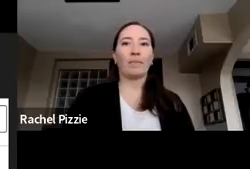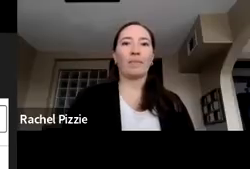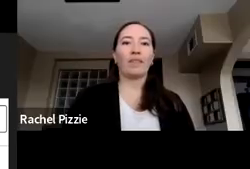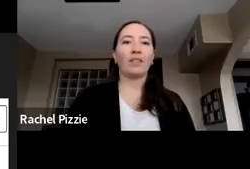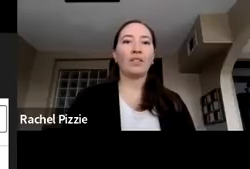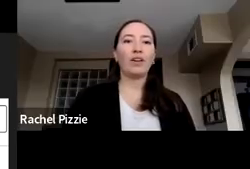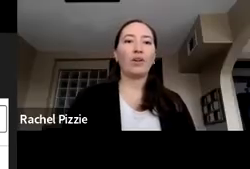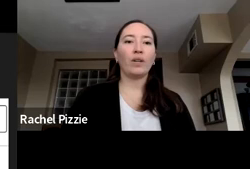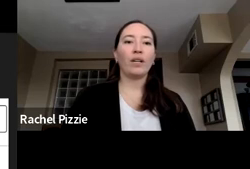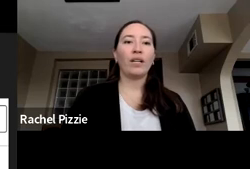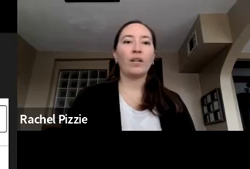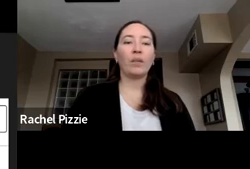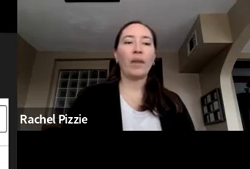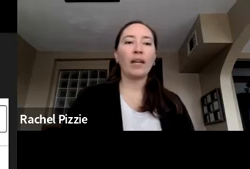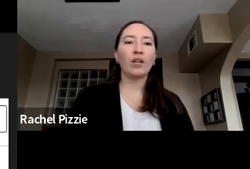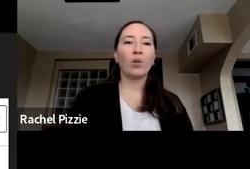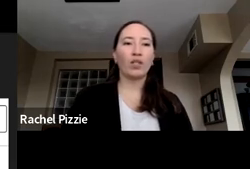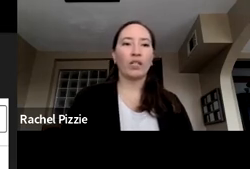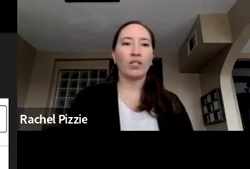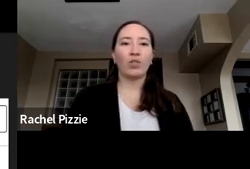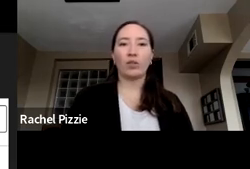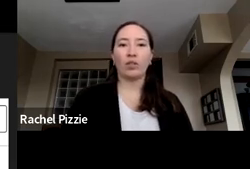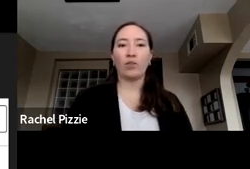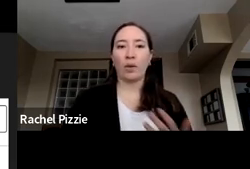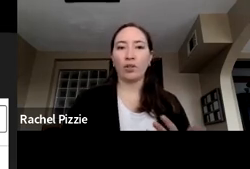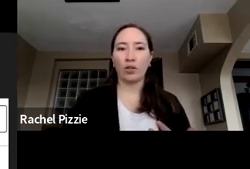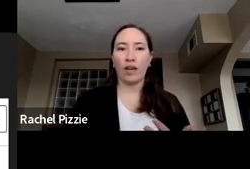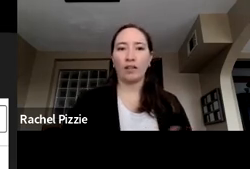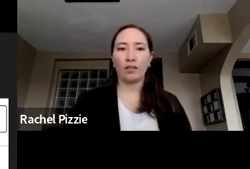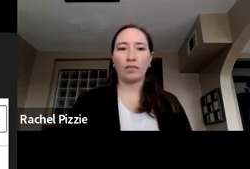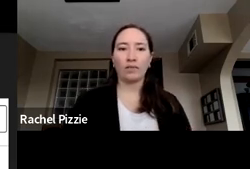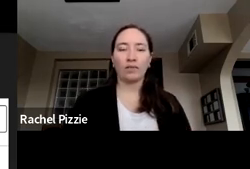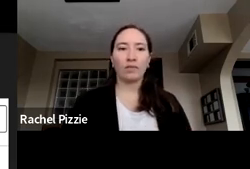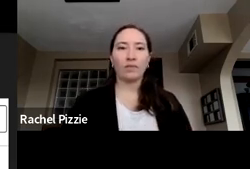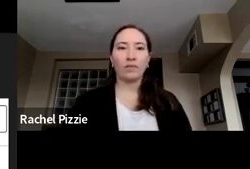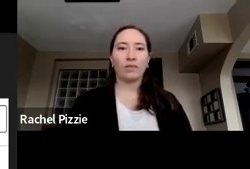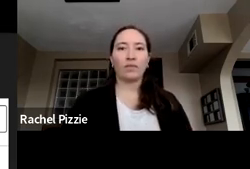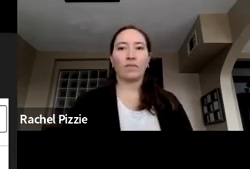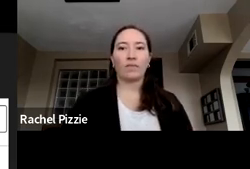Okay, so you can pick your questions to include from your survey.